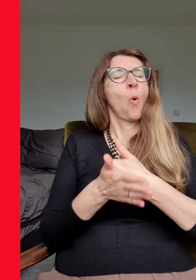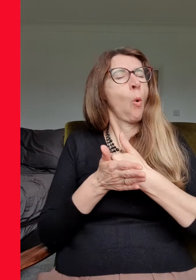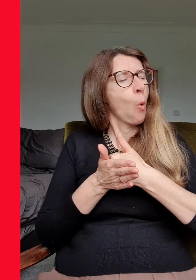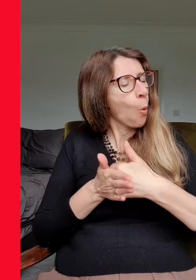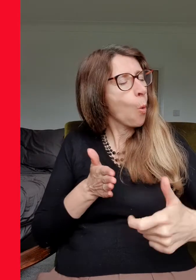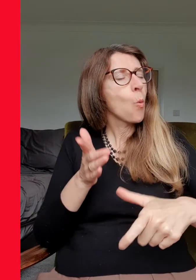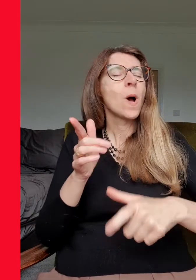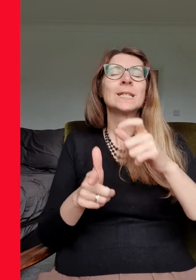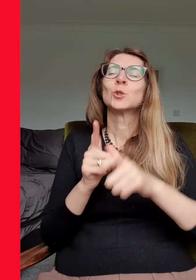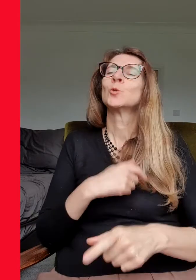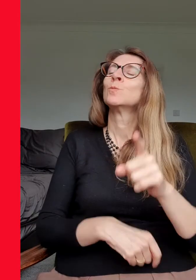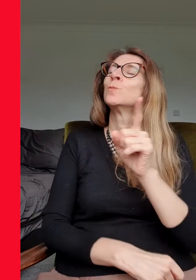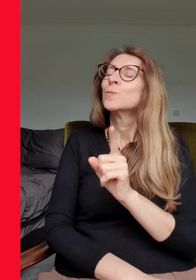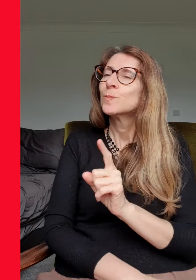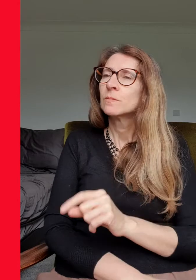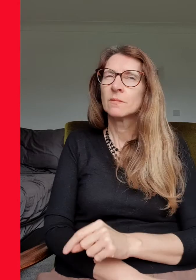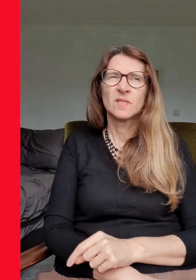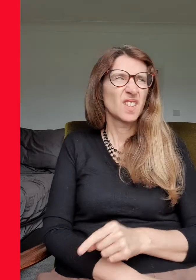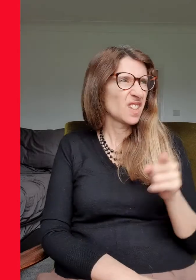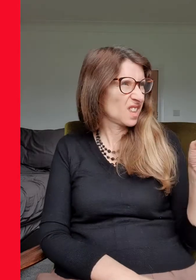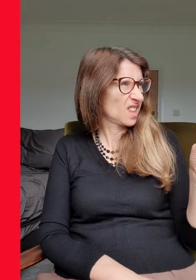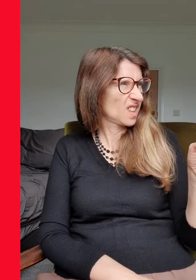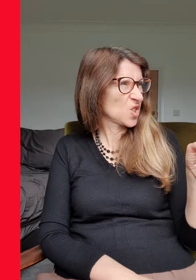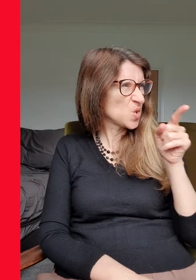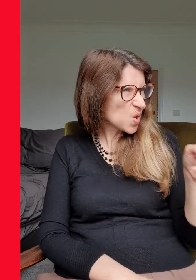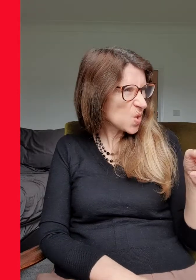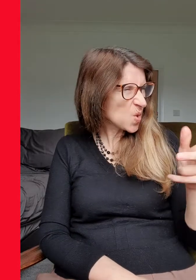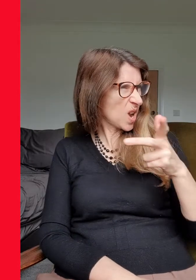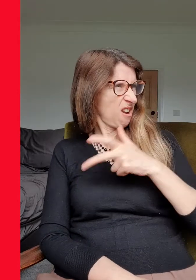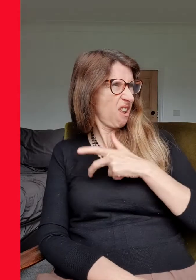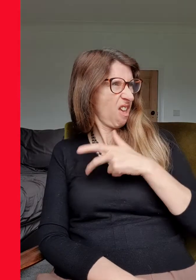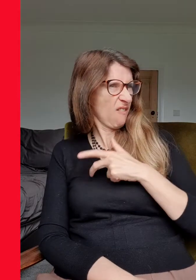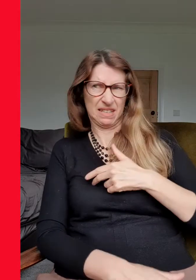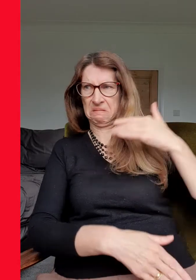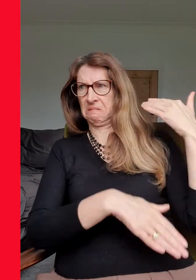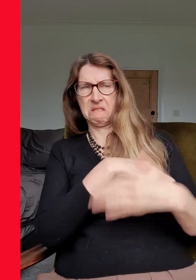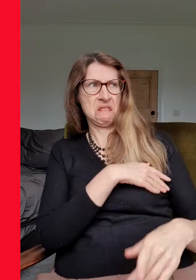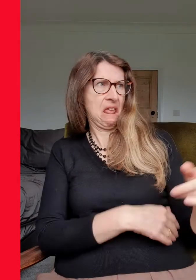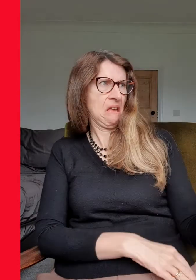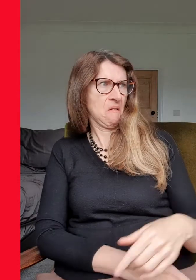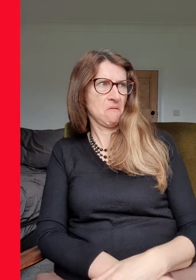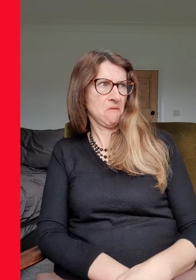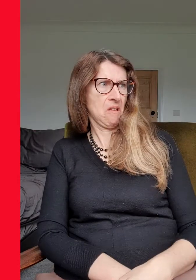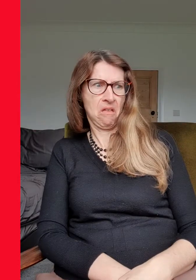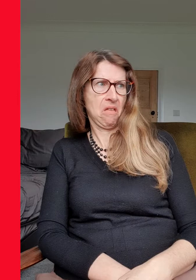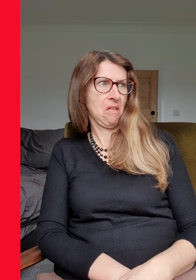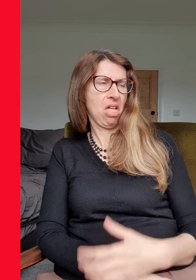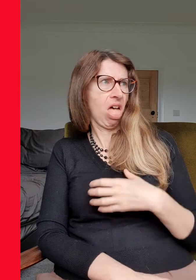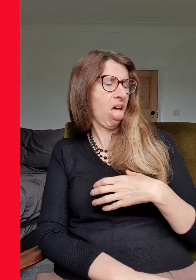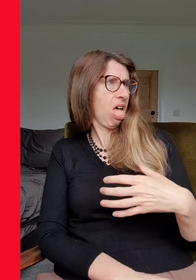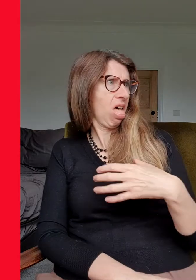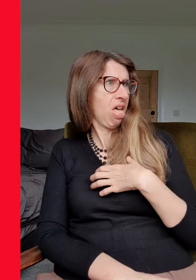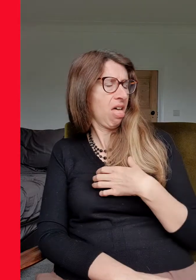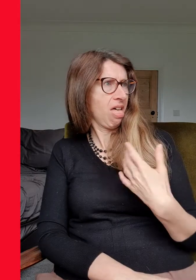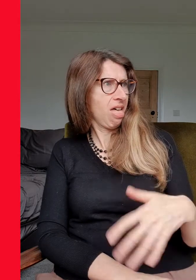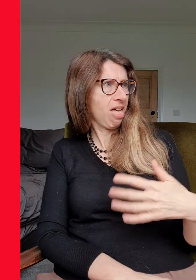always do," said Grandpa. "I didn't think you would ever be nervous about anything,"